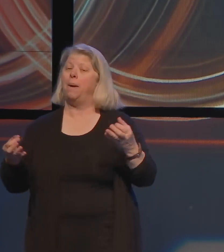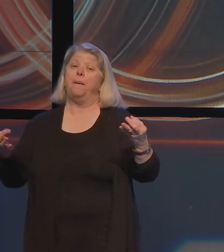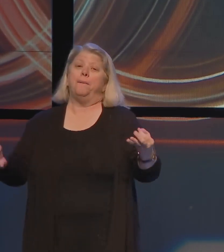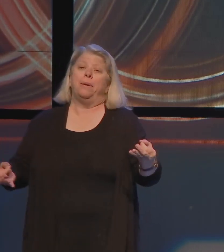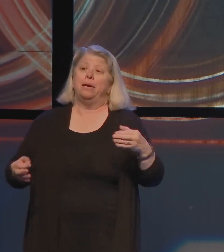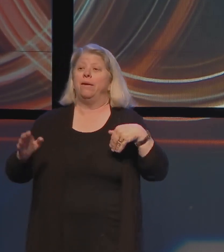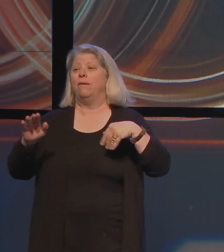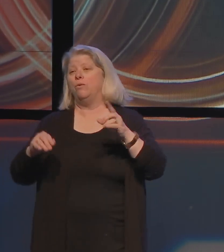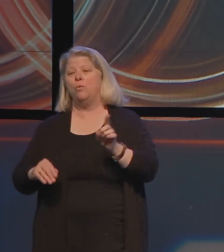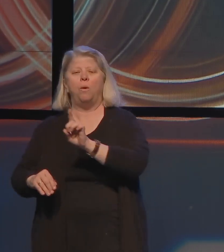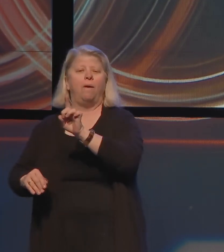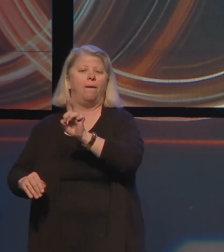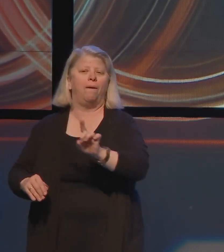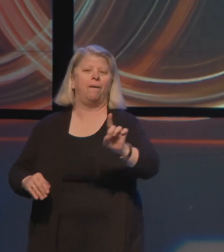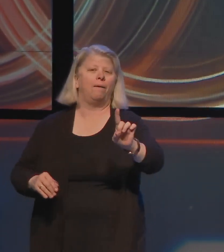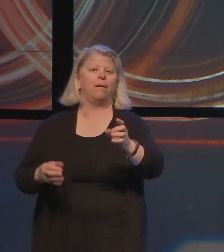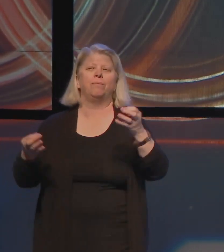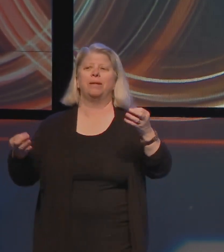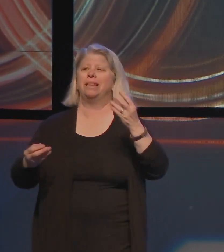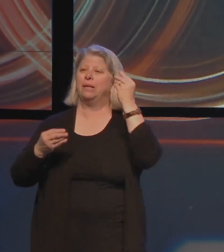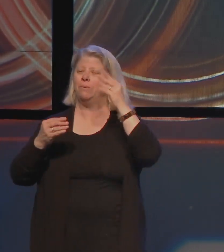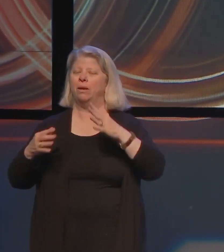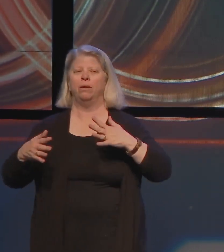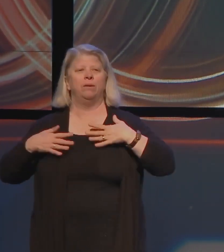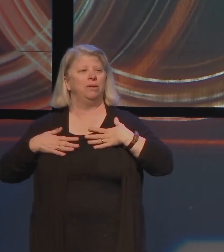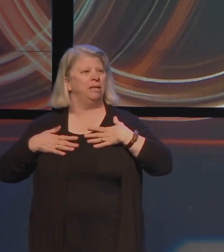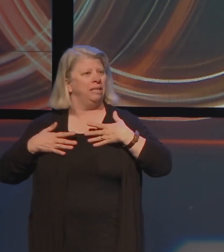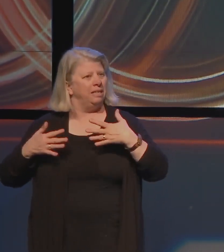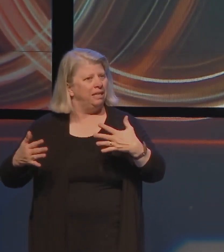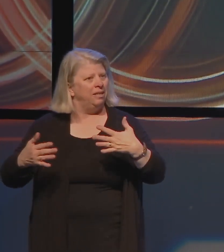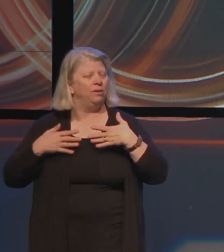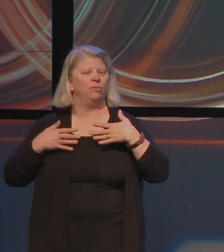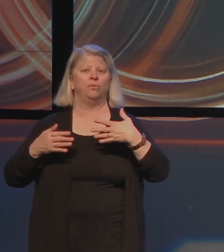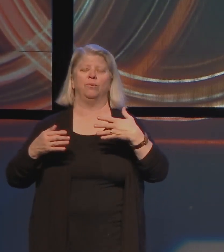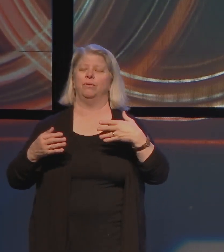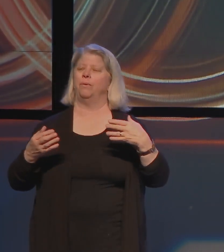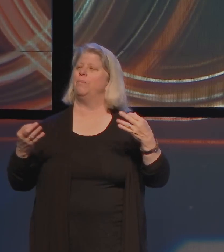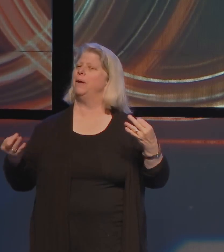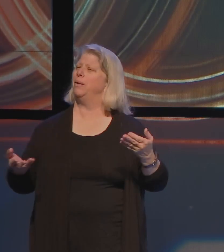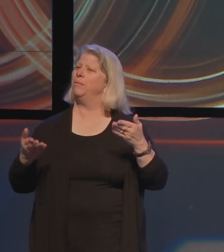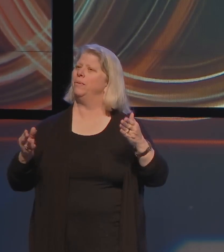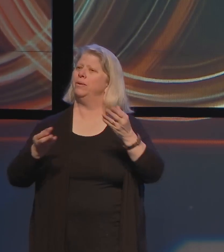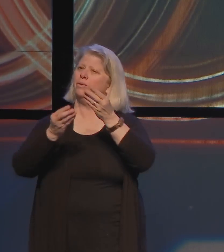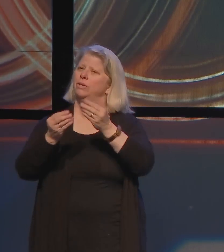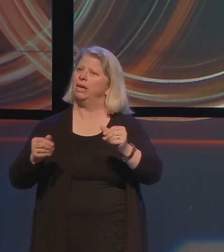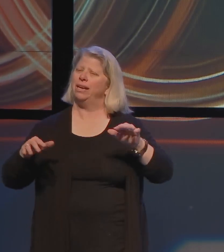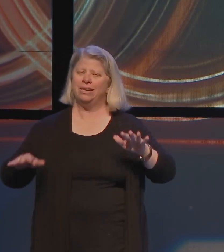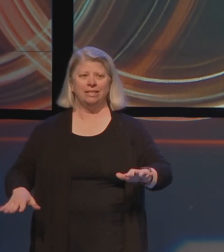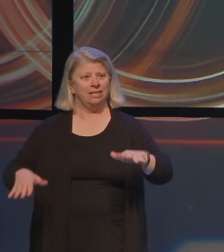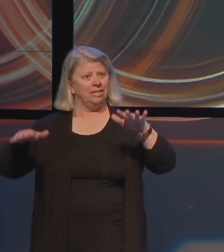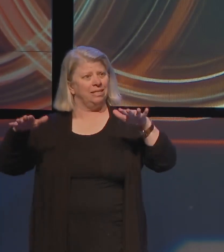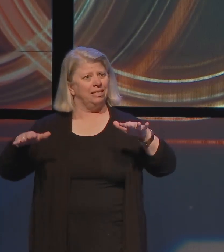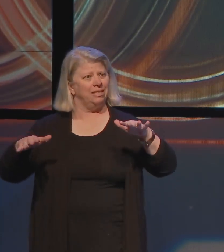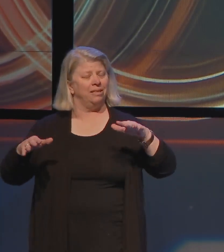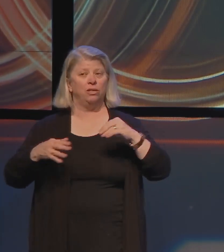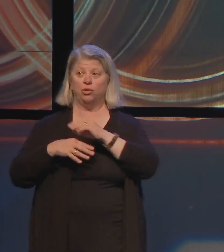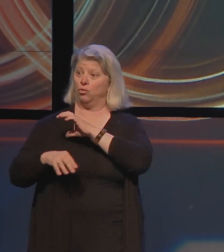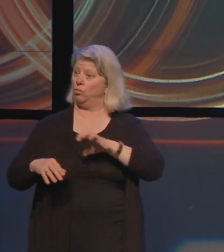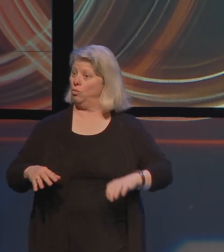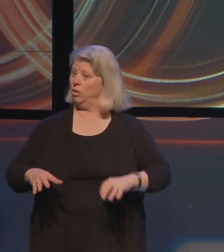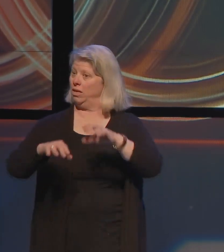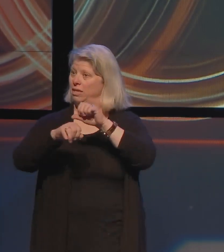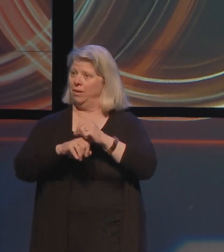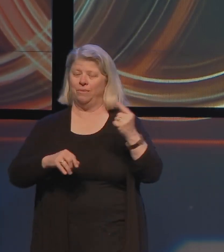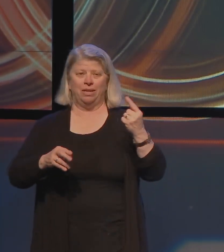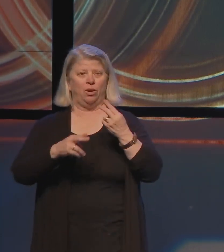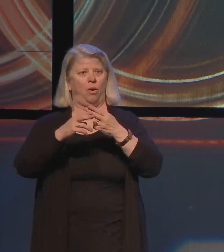meditative walking. Meditation focuses on breathing, right? Meditation is a way of resolving anxiety. I mean, in the Christian tradition, they have a